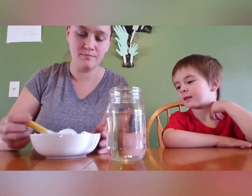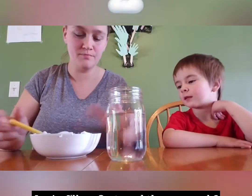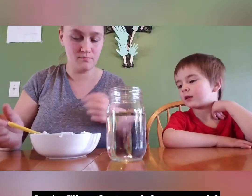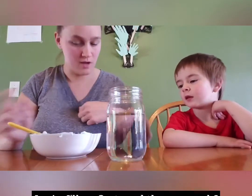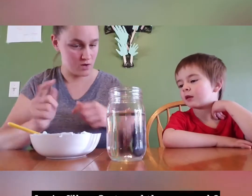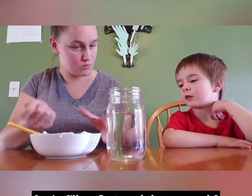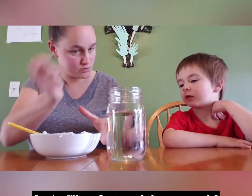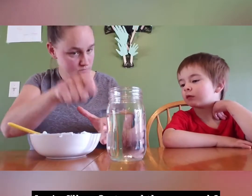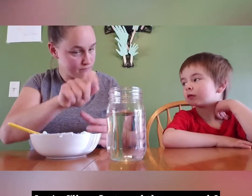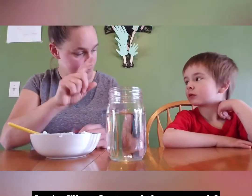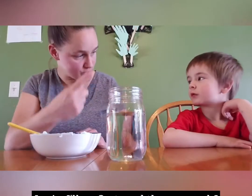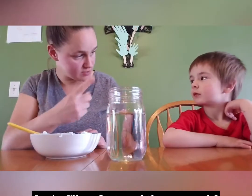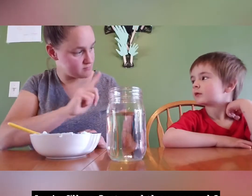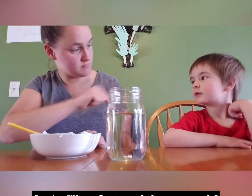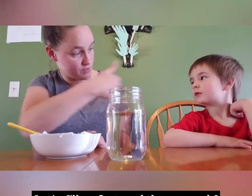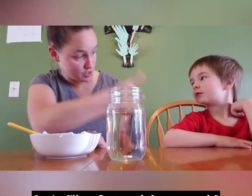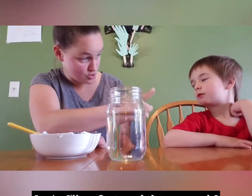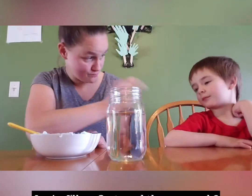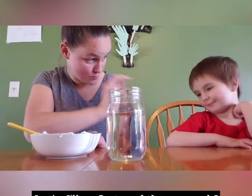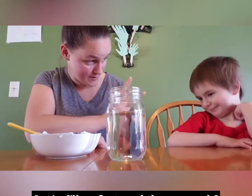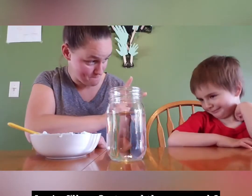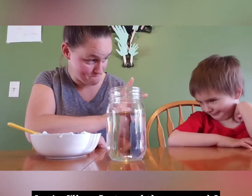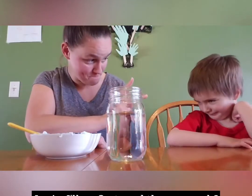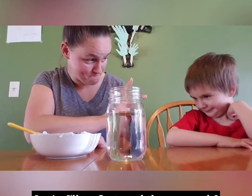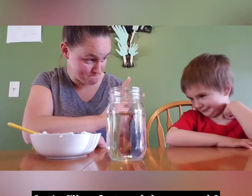I will first, and then you, okay?